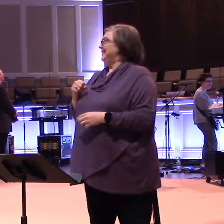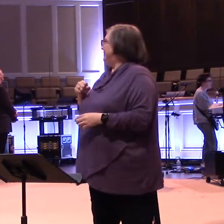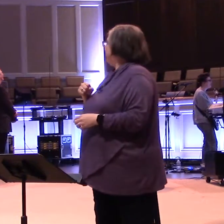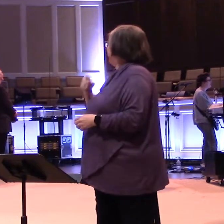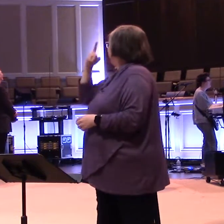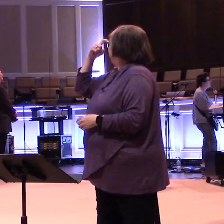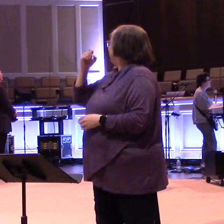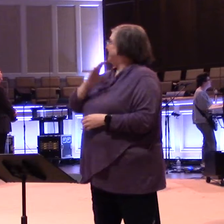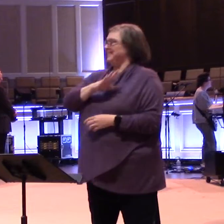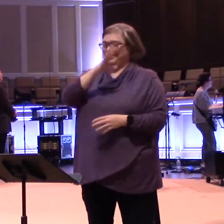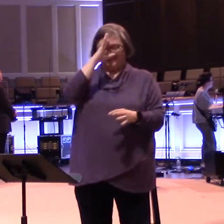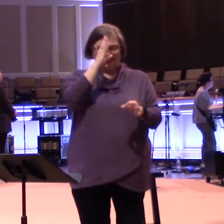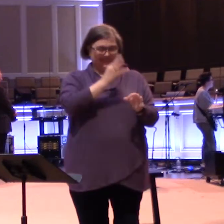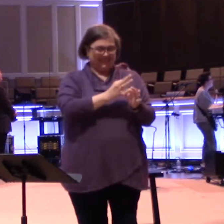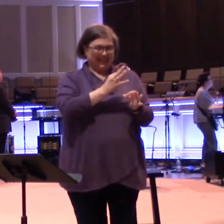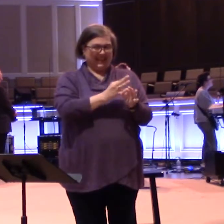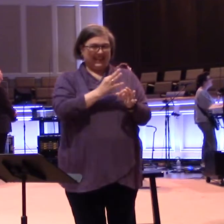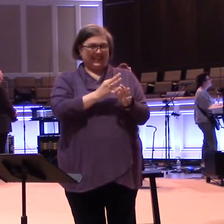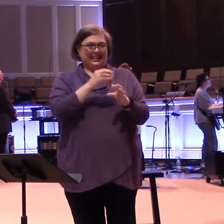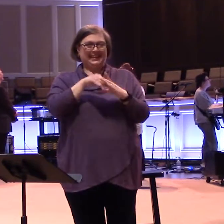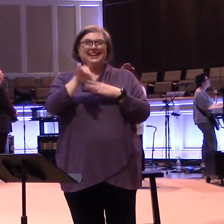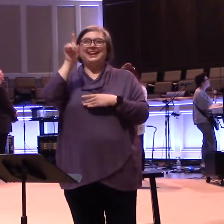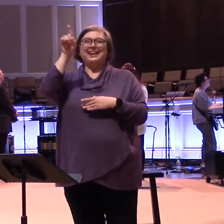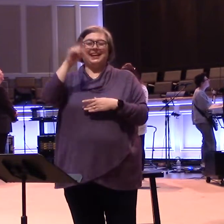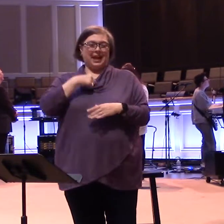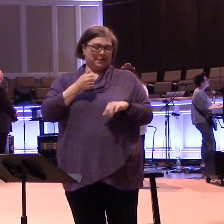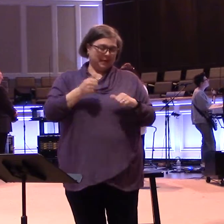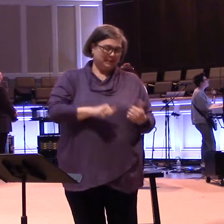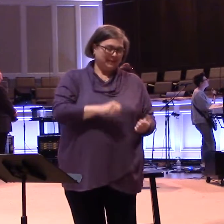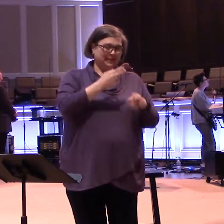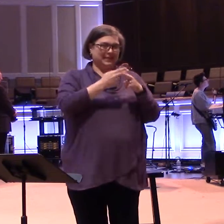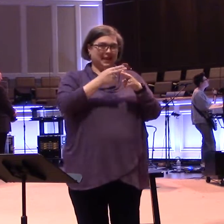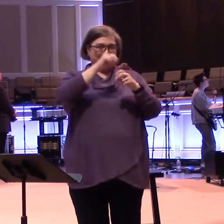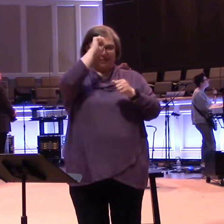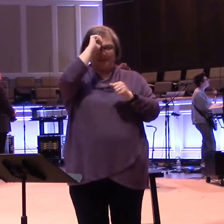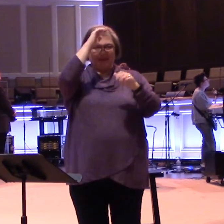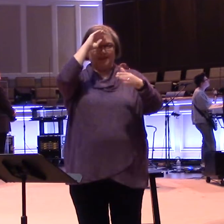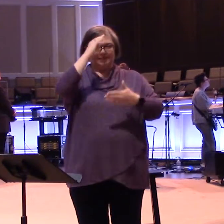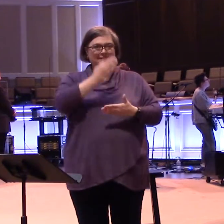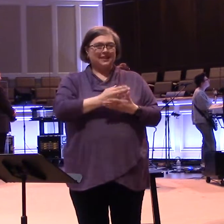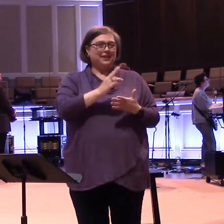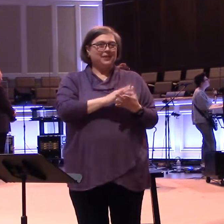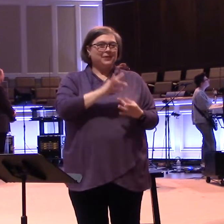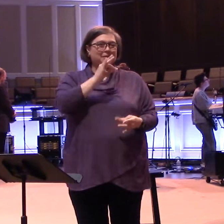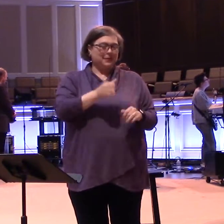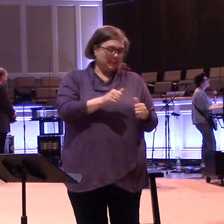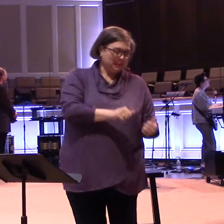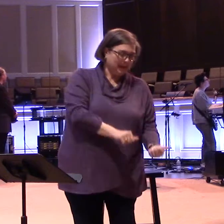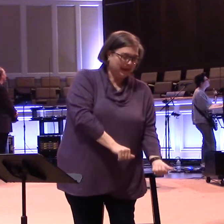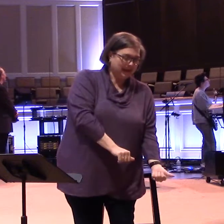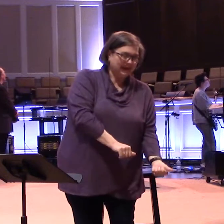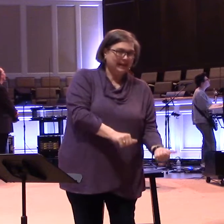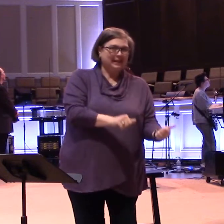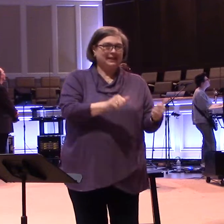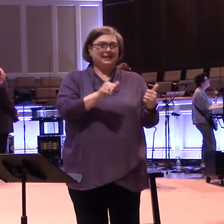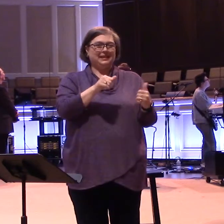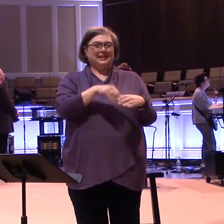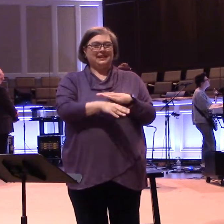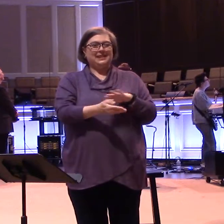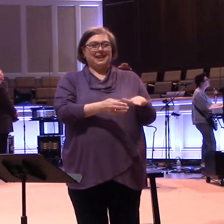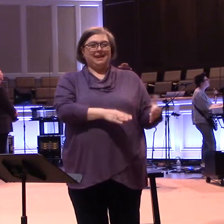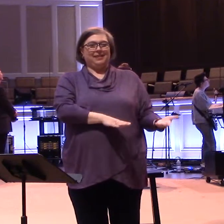Because of your profession of faith and out of obedience to Him, I baptize you in the name of the Father and the Son and the Holy Spirit. Bear with Him through baptism into death.